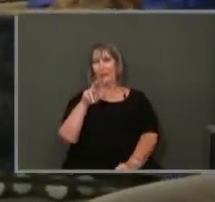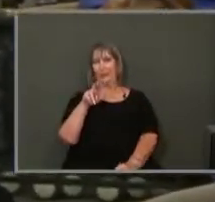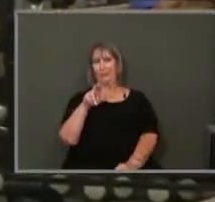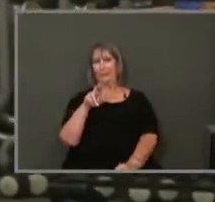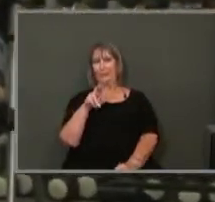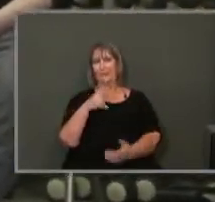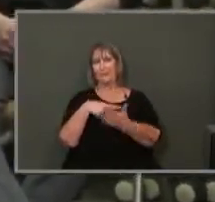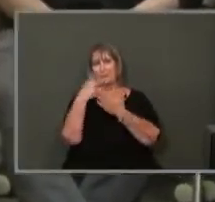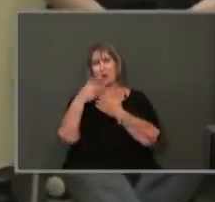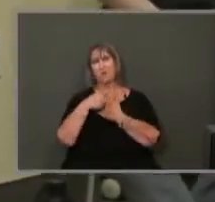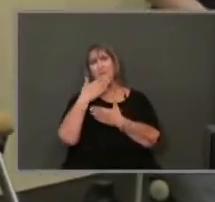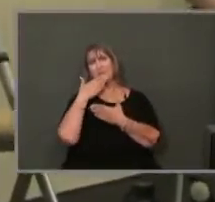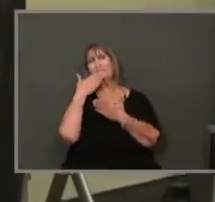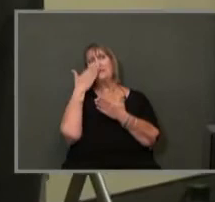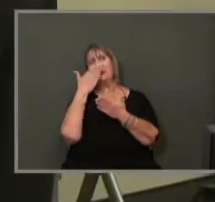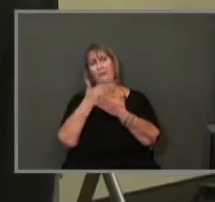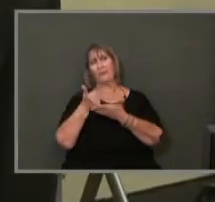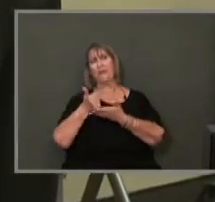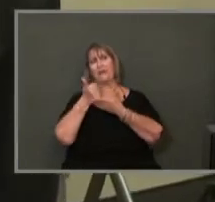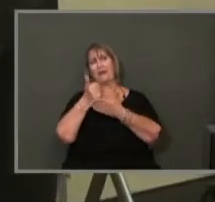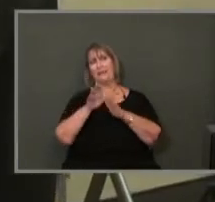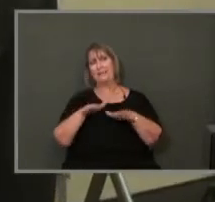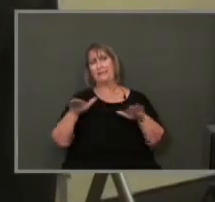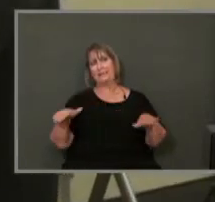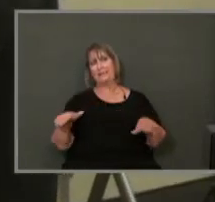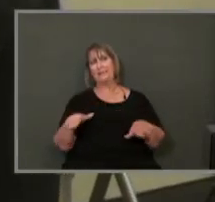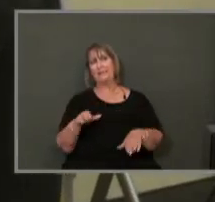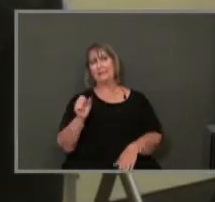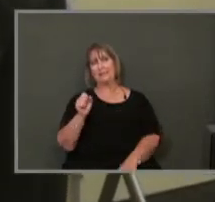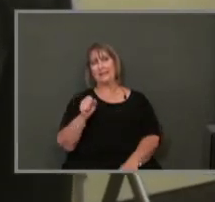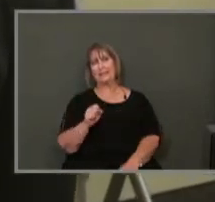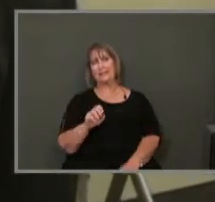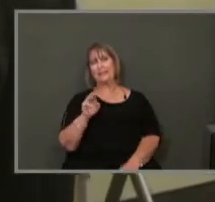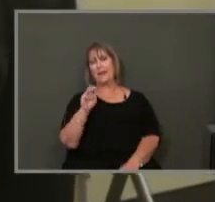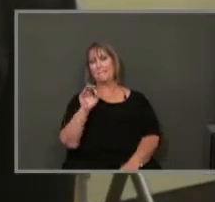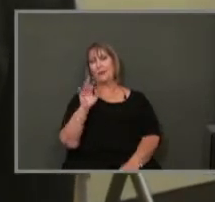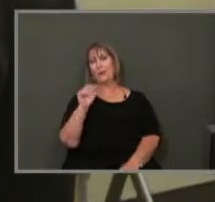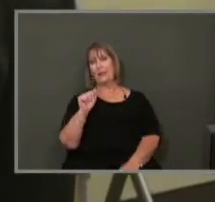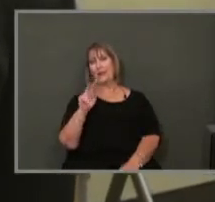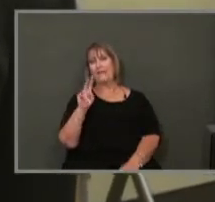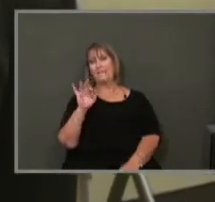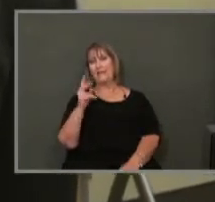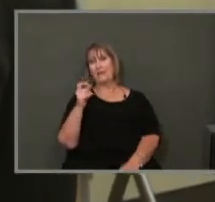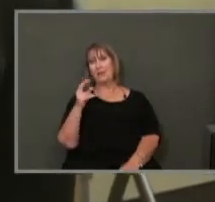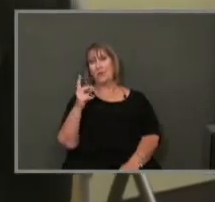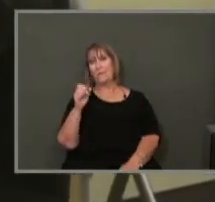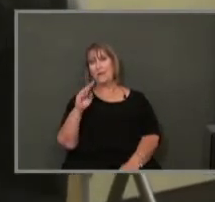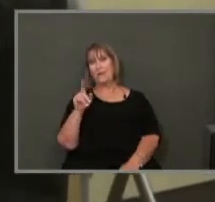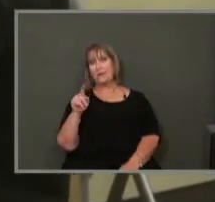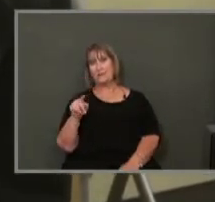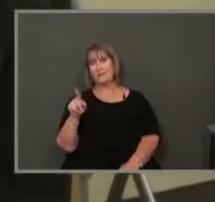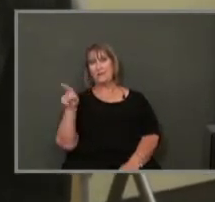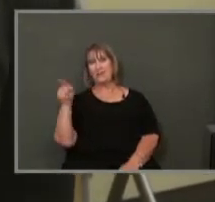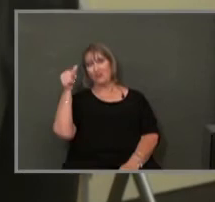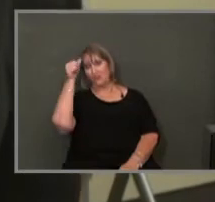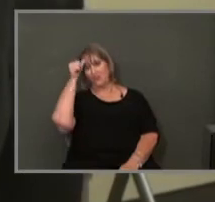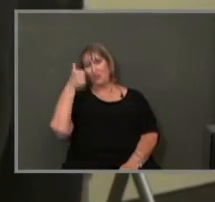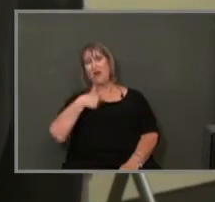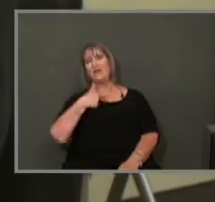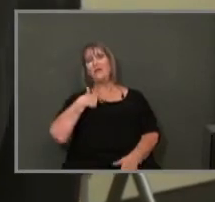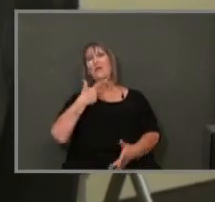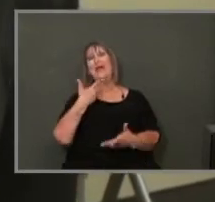good for those young kids in the city. Maria Villagomez just reminded me that we are budgeting